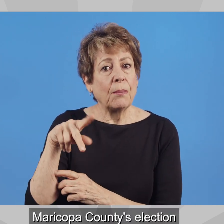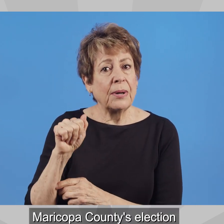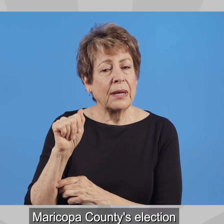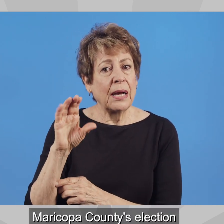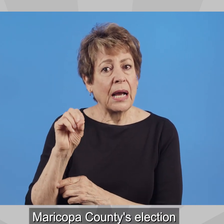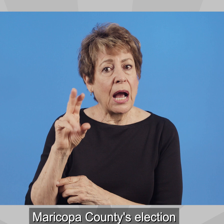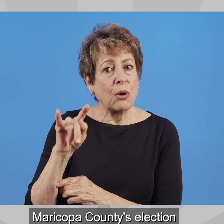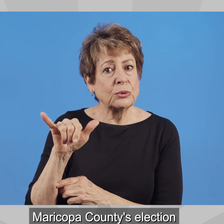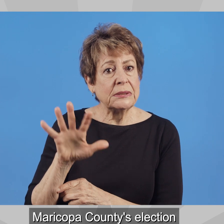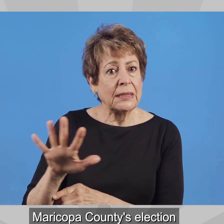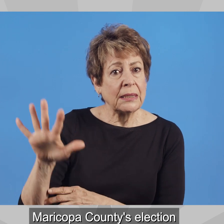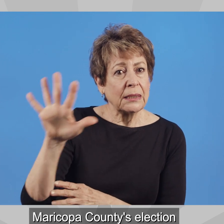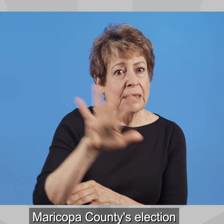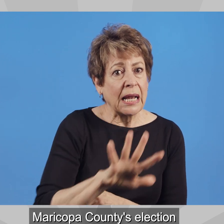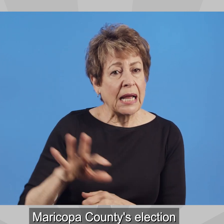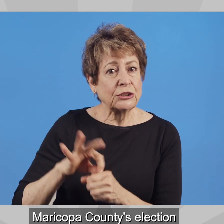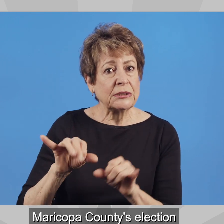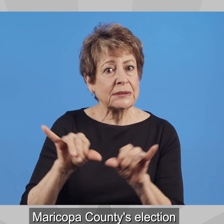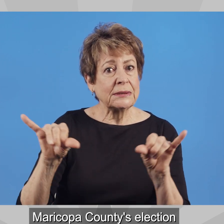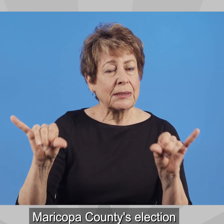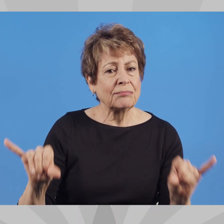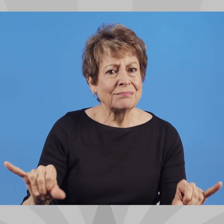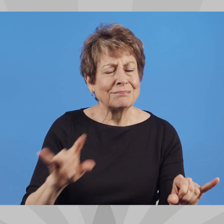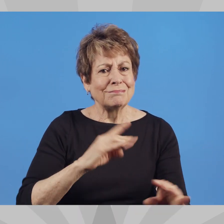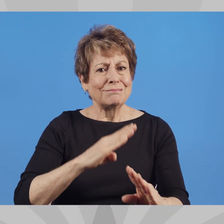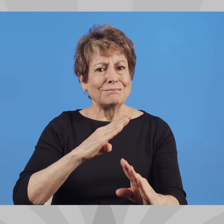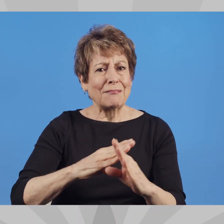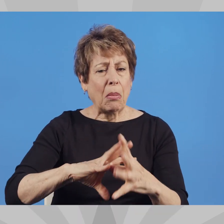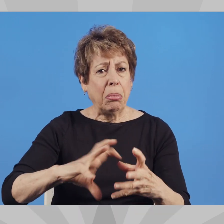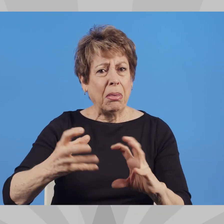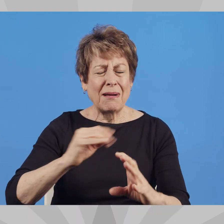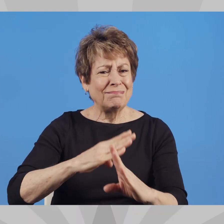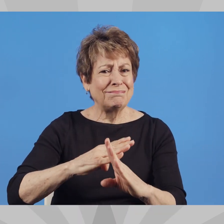Maricopa County's election system is bulletproof.